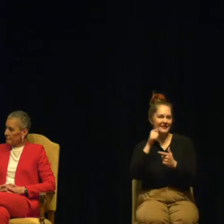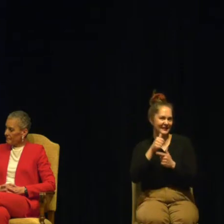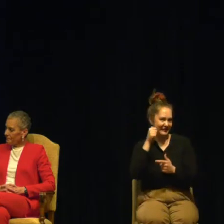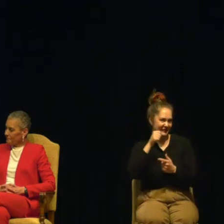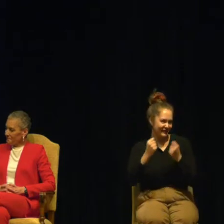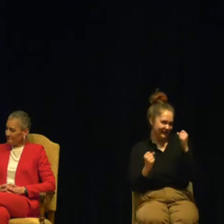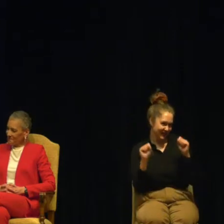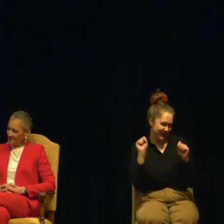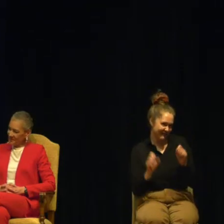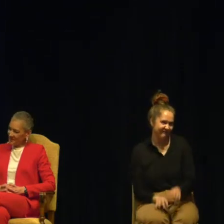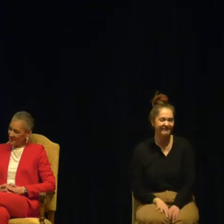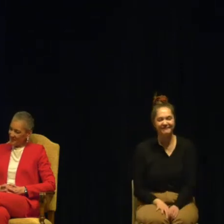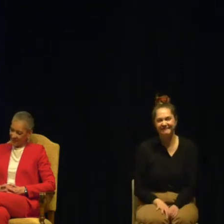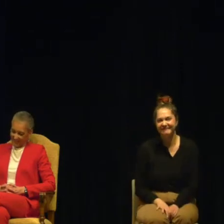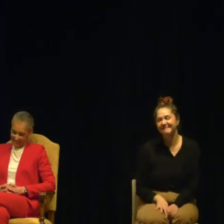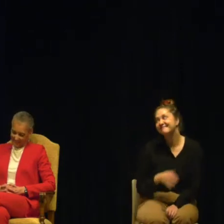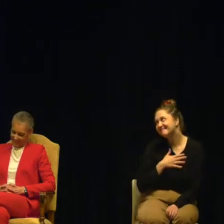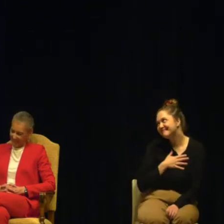cheerleader.